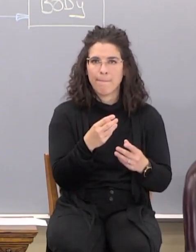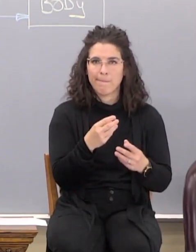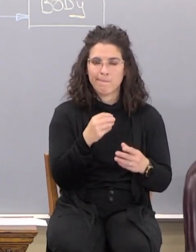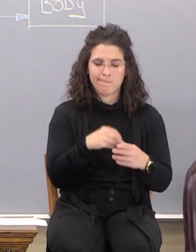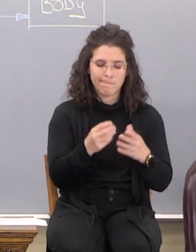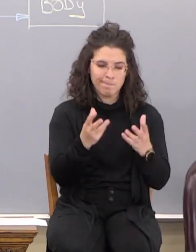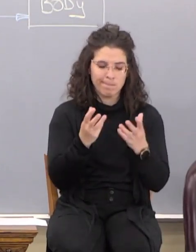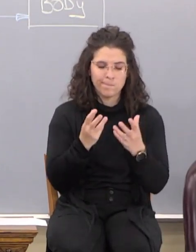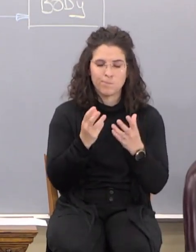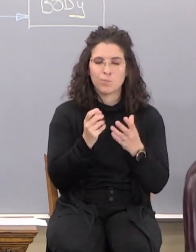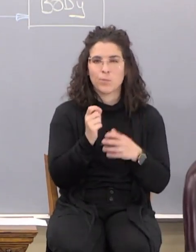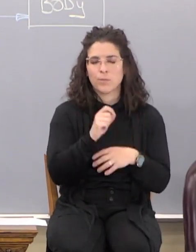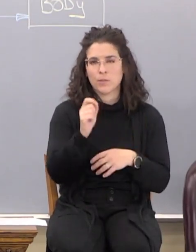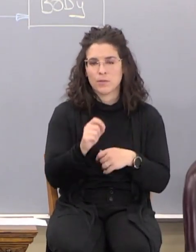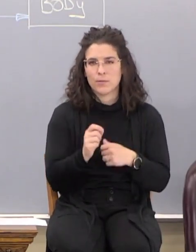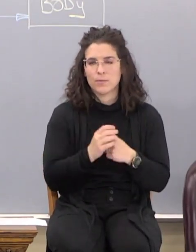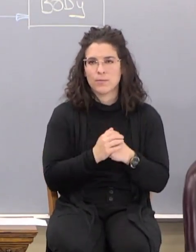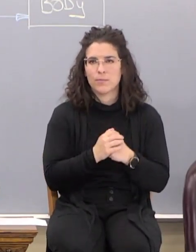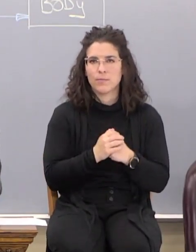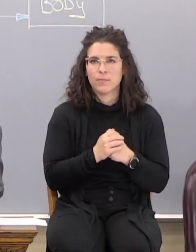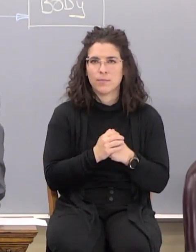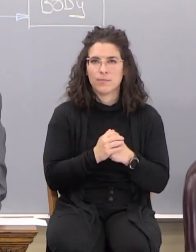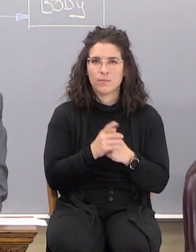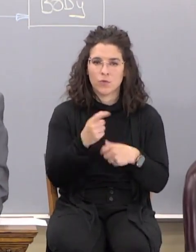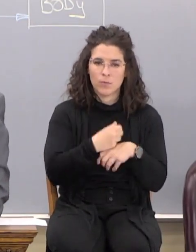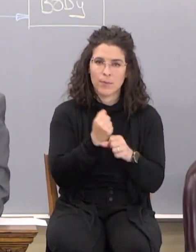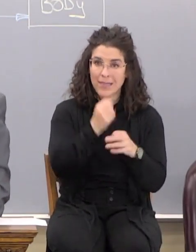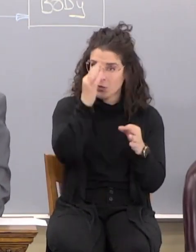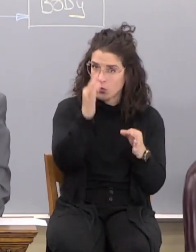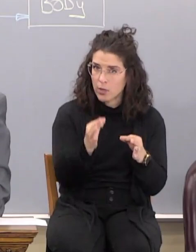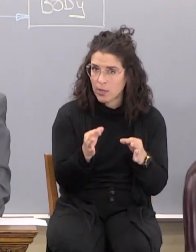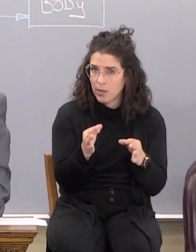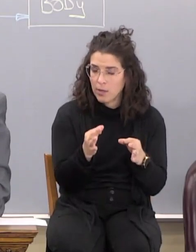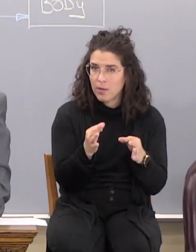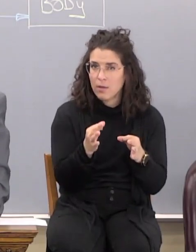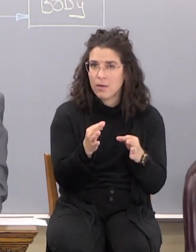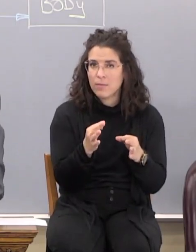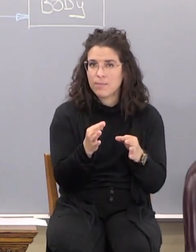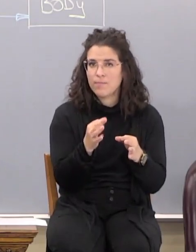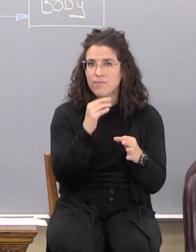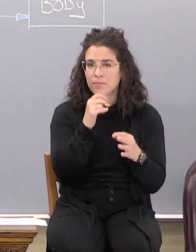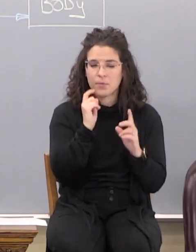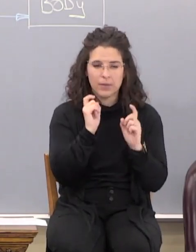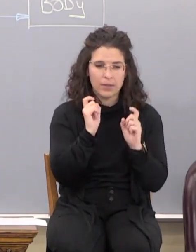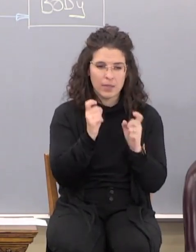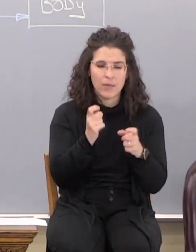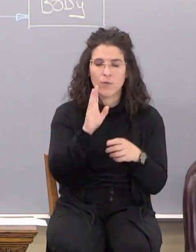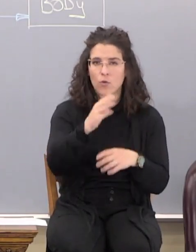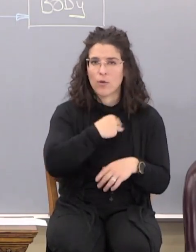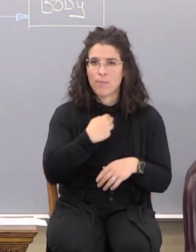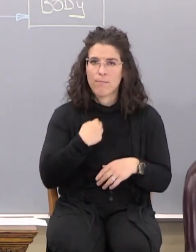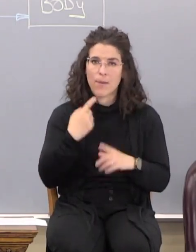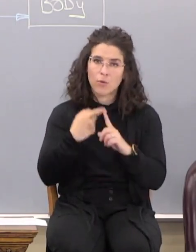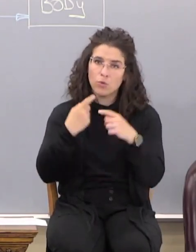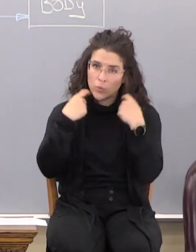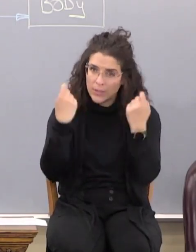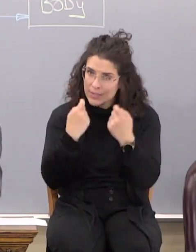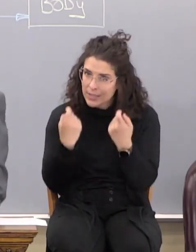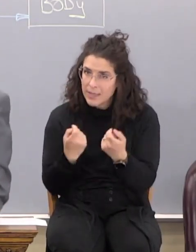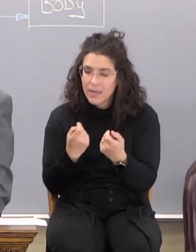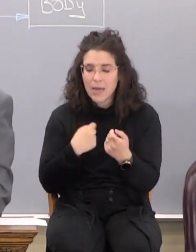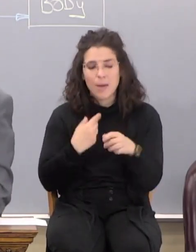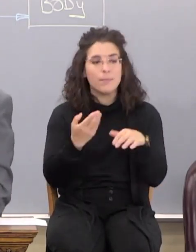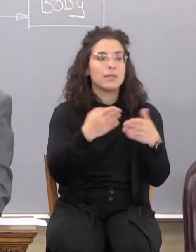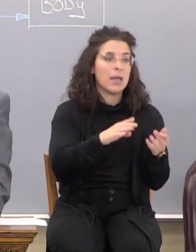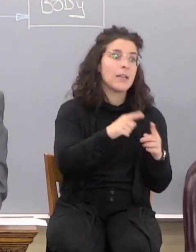obey it in the lust thereof. You make a choice not to give your members to sin. I'm